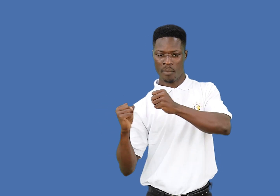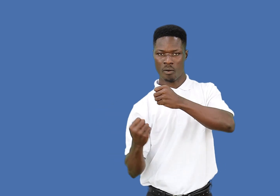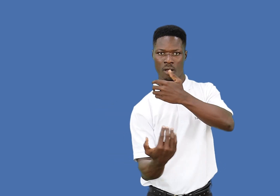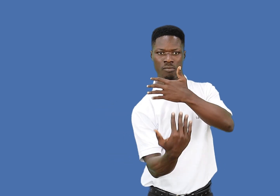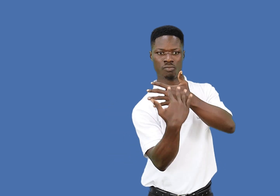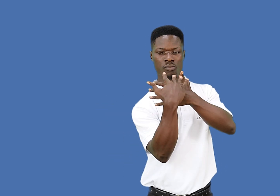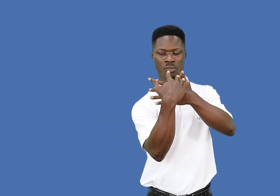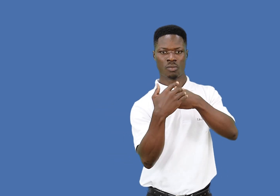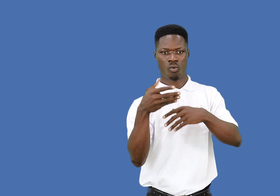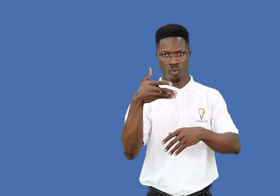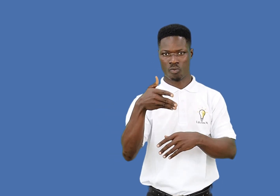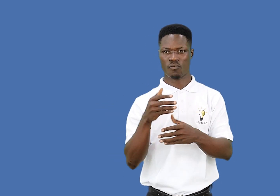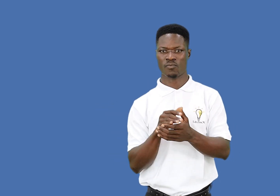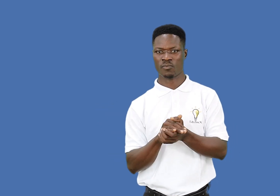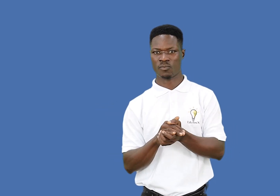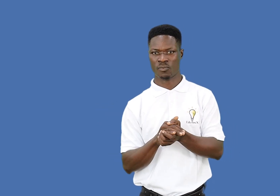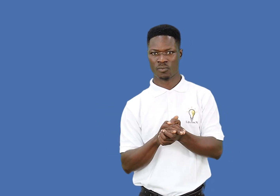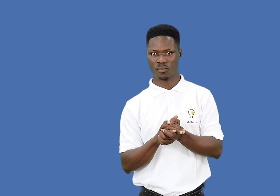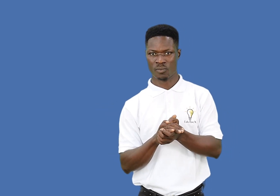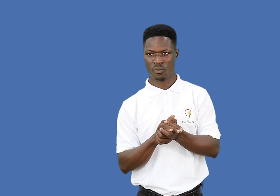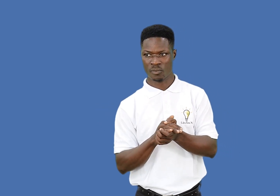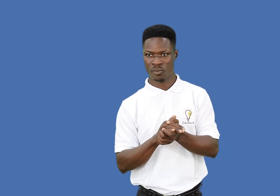power from the switch.